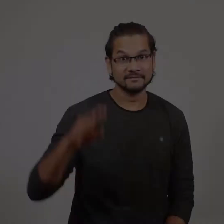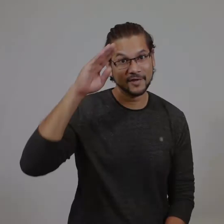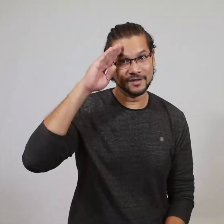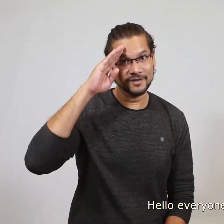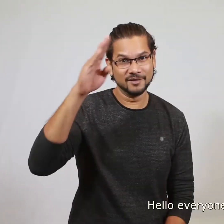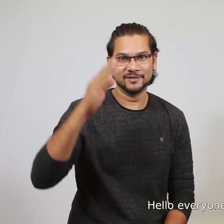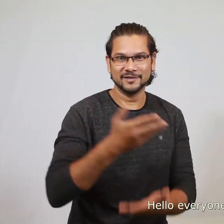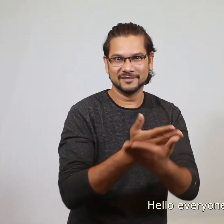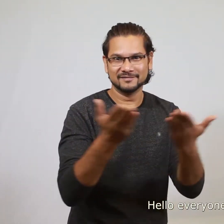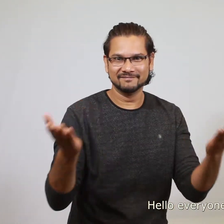Hello everyone.